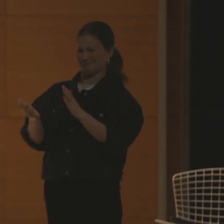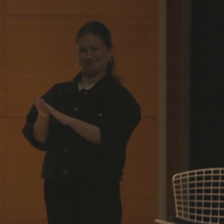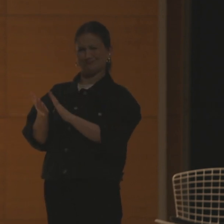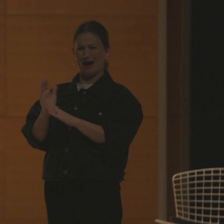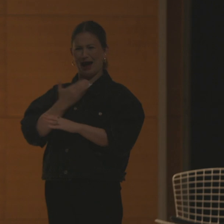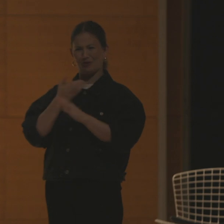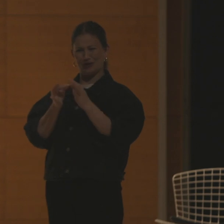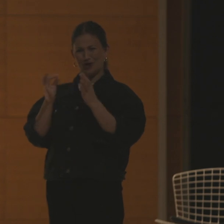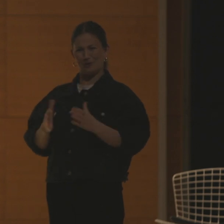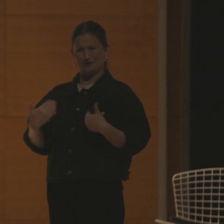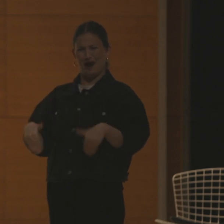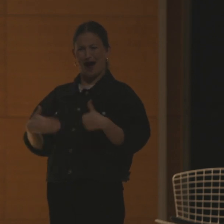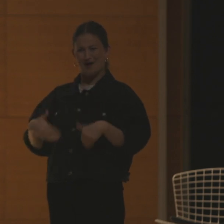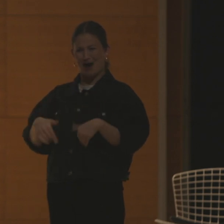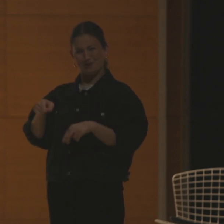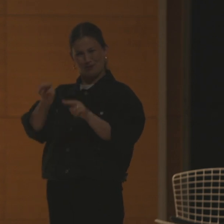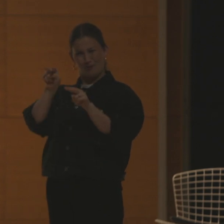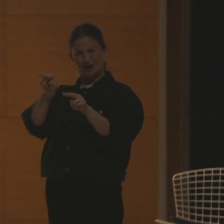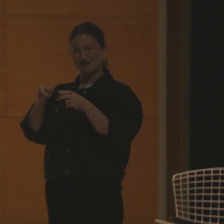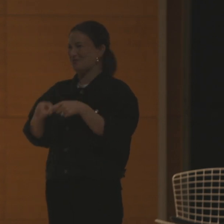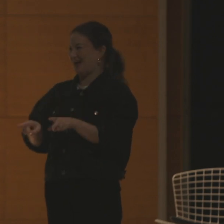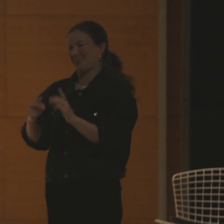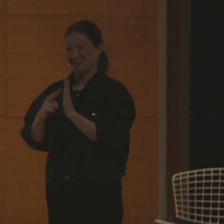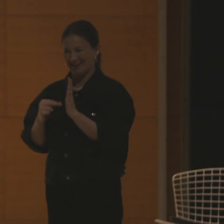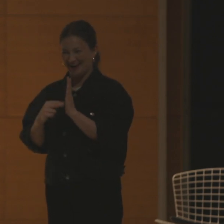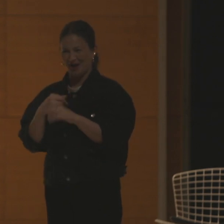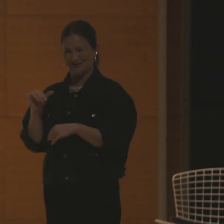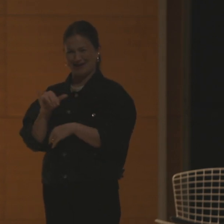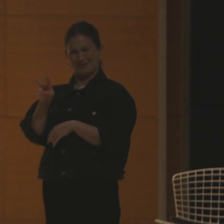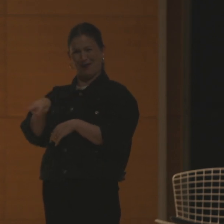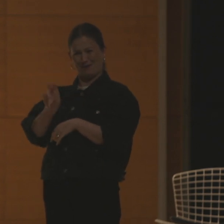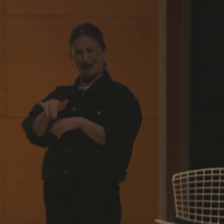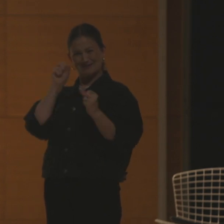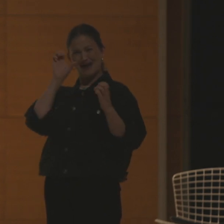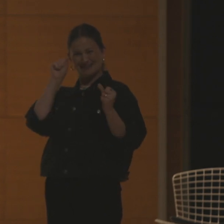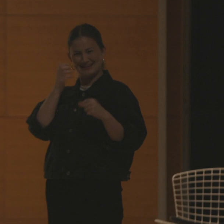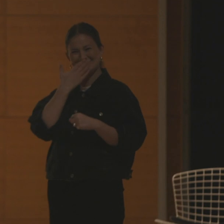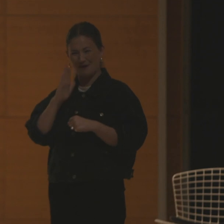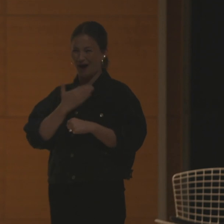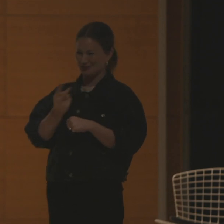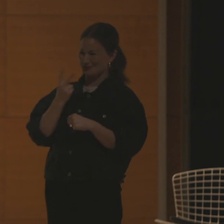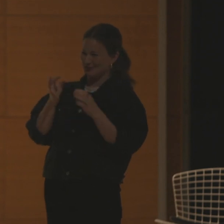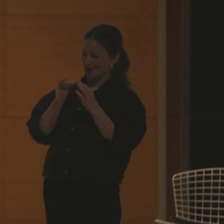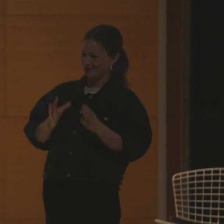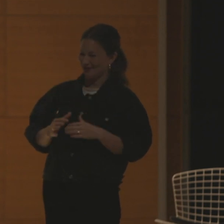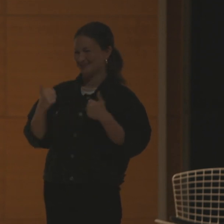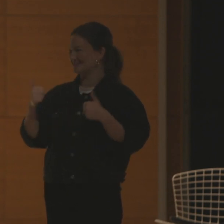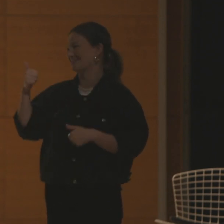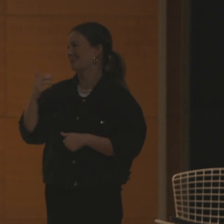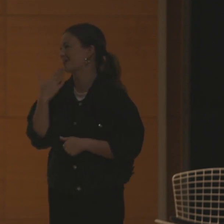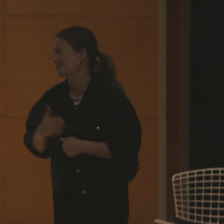translators. I was watching her reading your story, and I was like, that was amazing. So give it up for our two translators who are doing all the hard work.